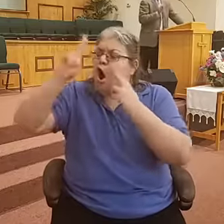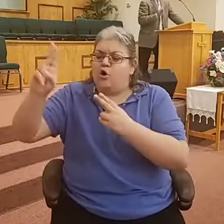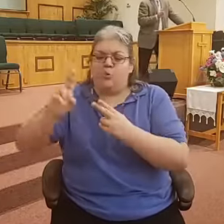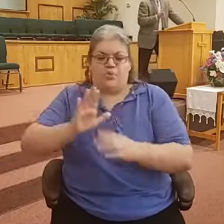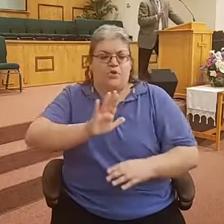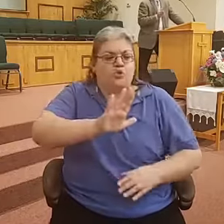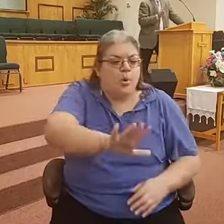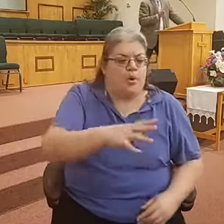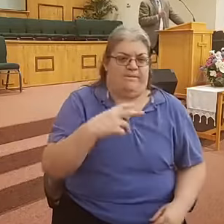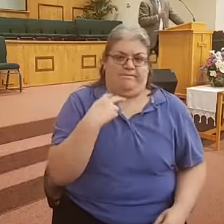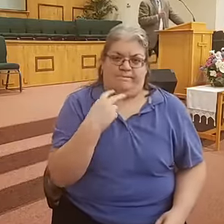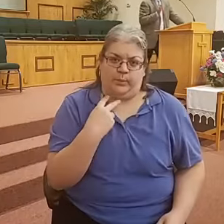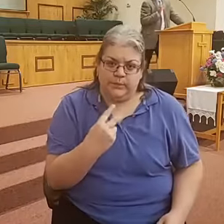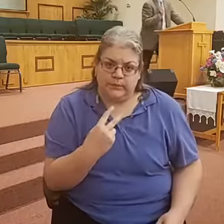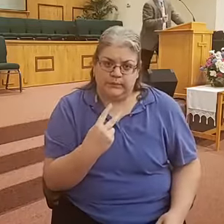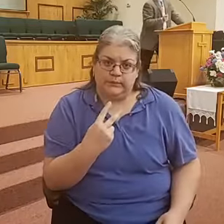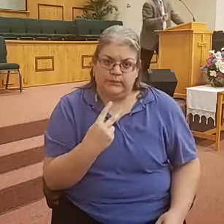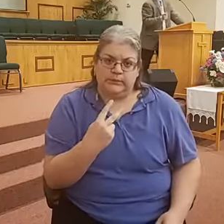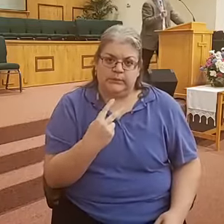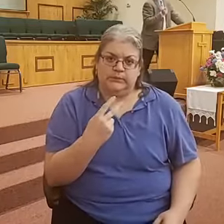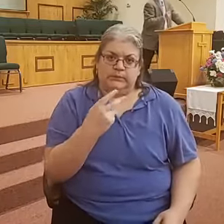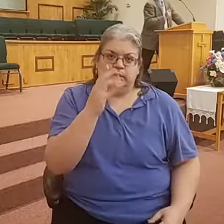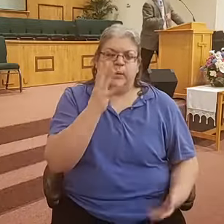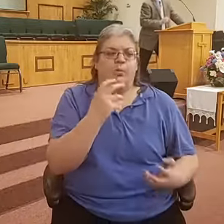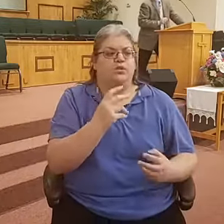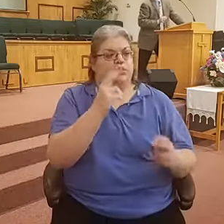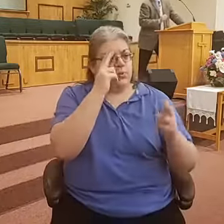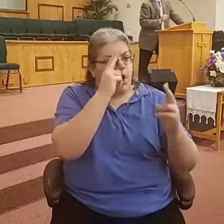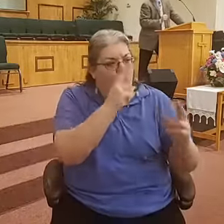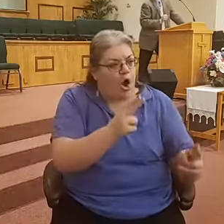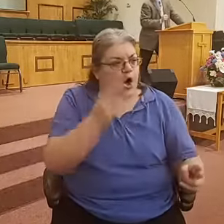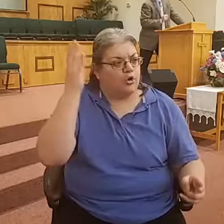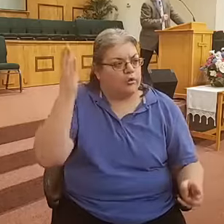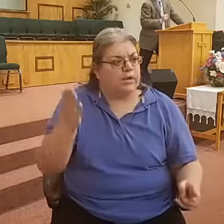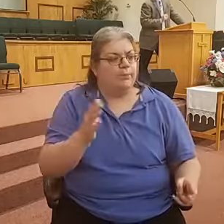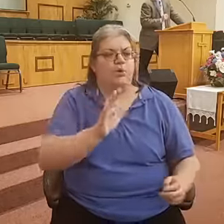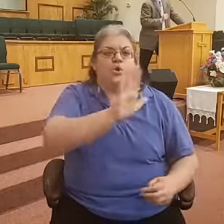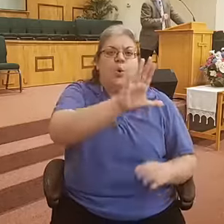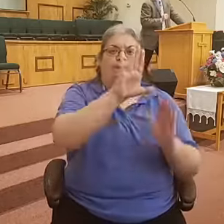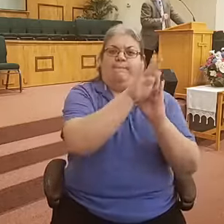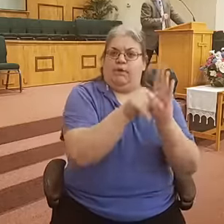to honor Him with the background that they've been given.